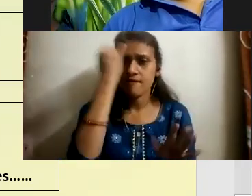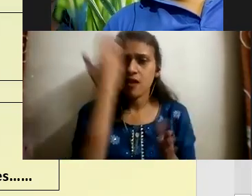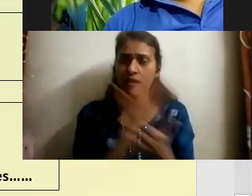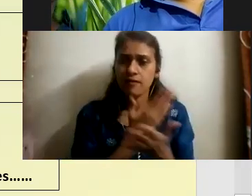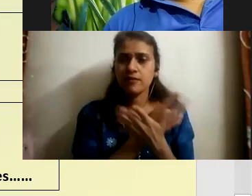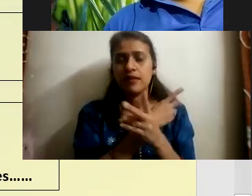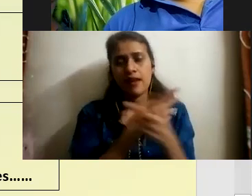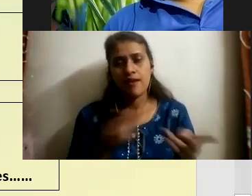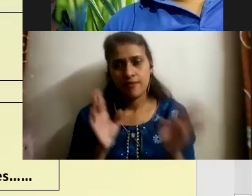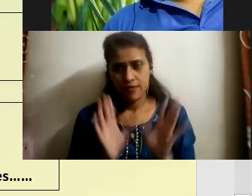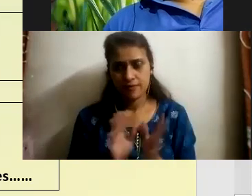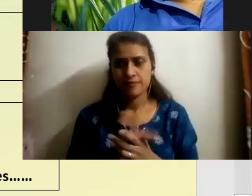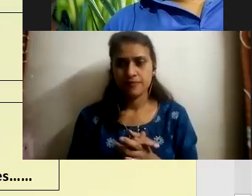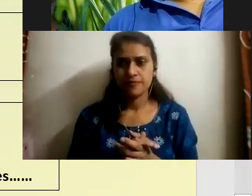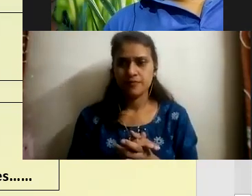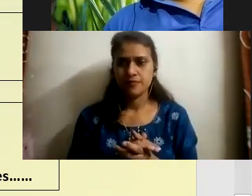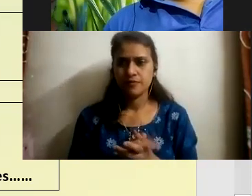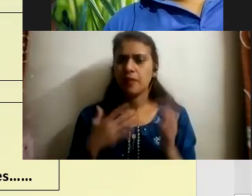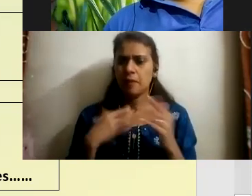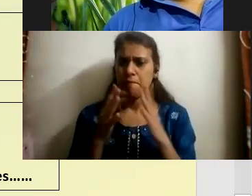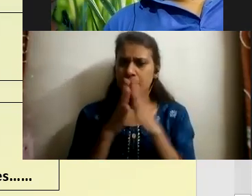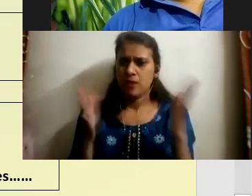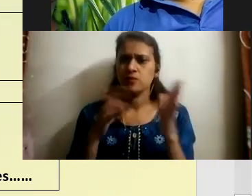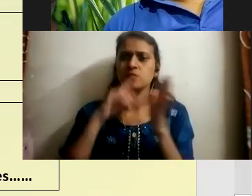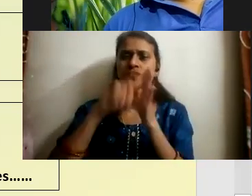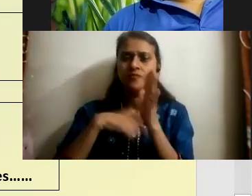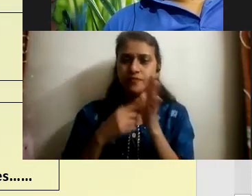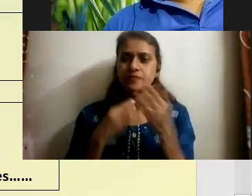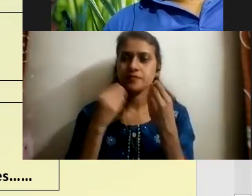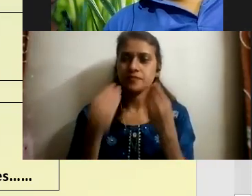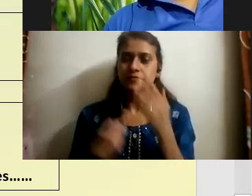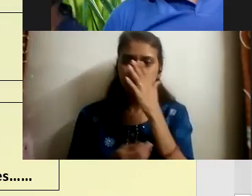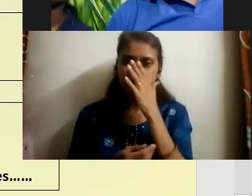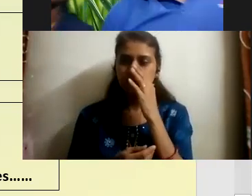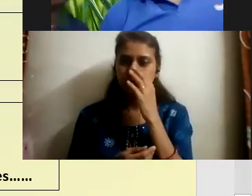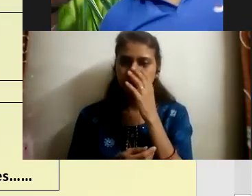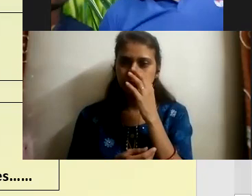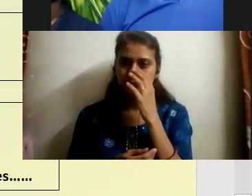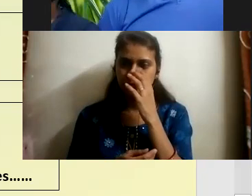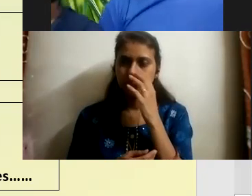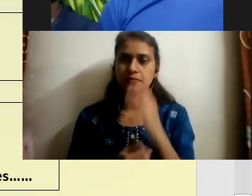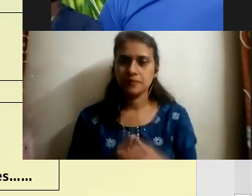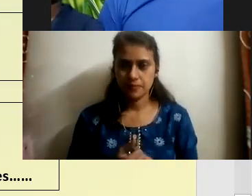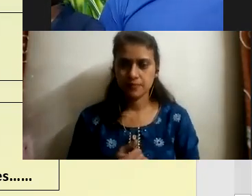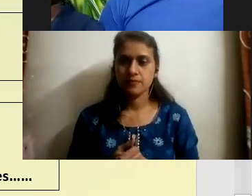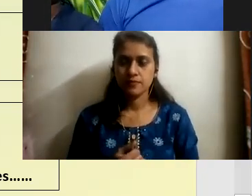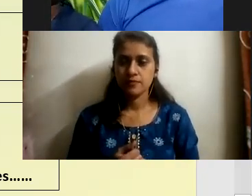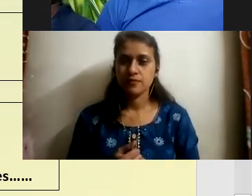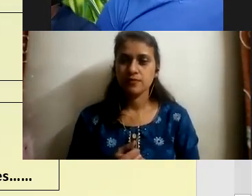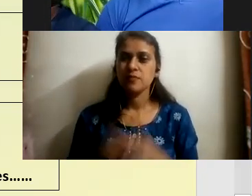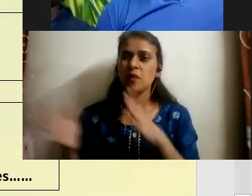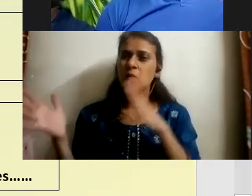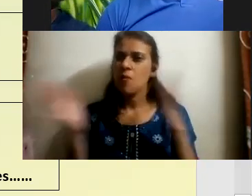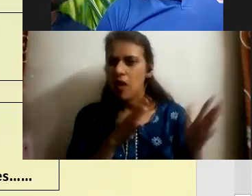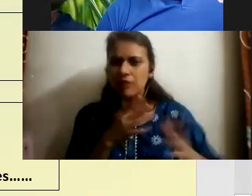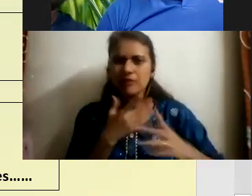know, like, for example, I'll just give you a larger project. There was this pollution, there is pollution, and I'm